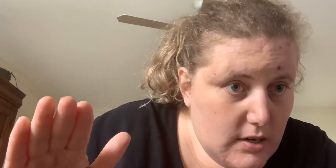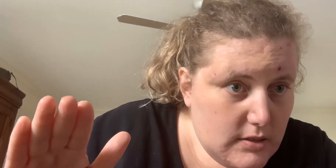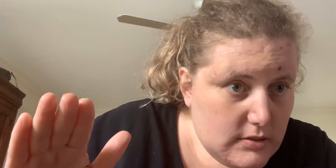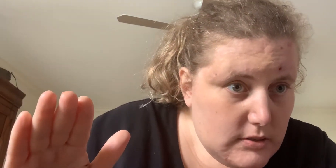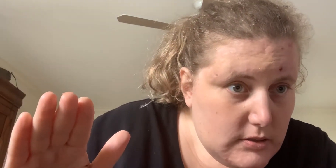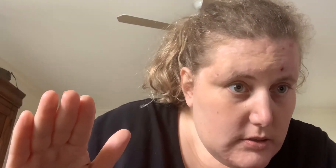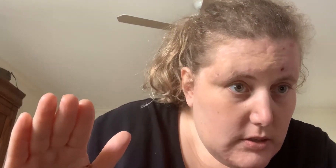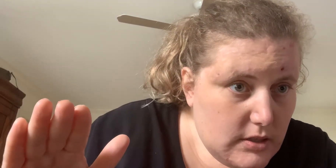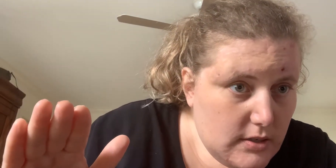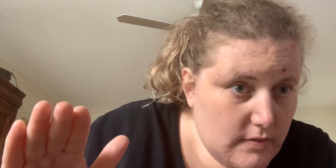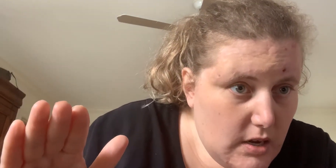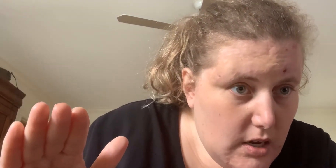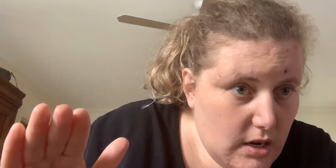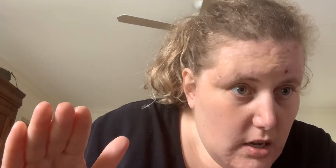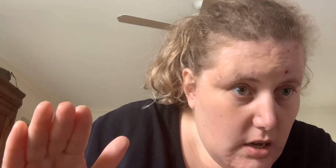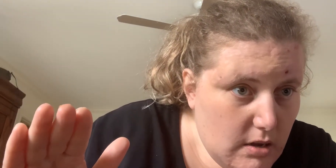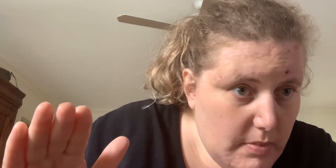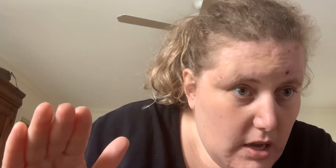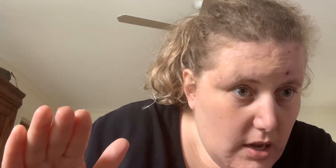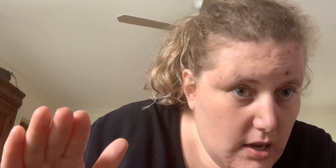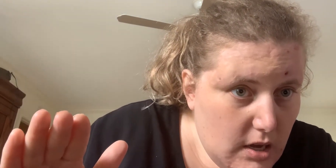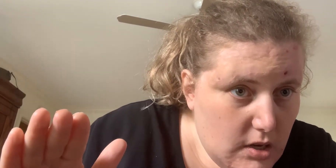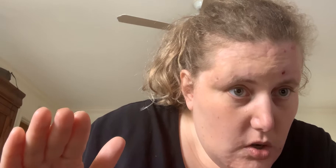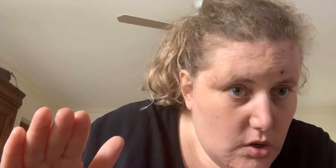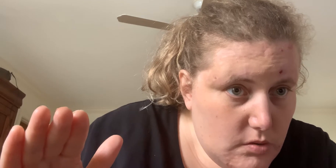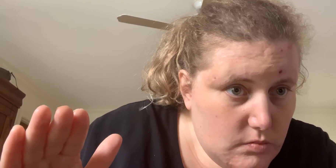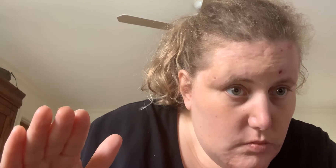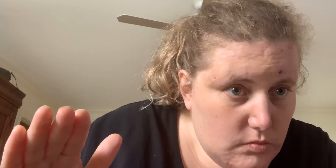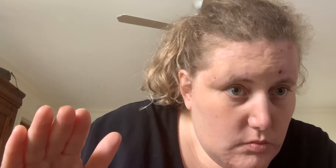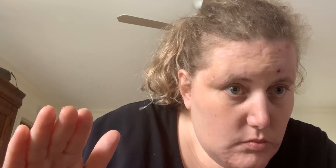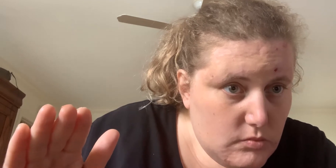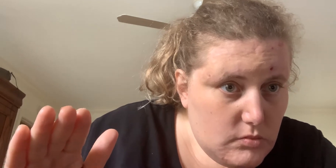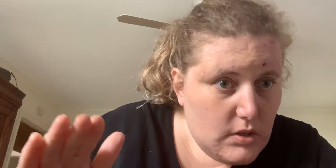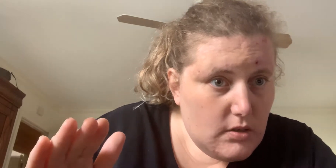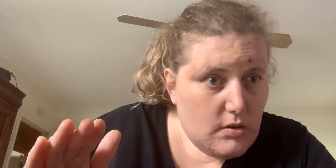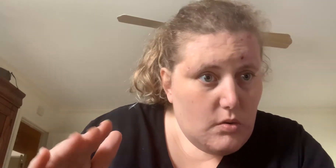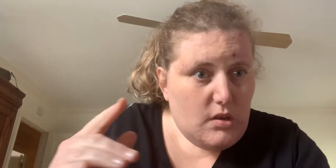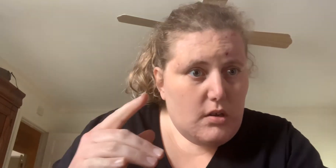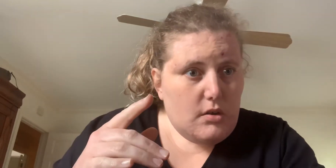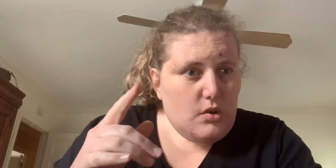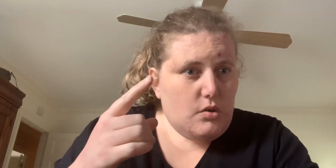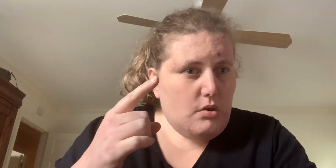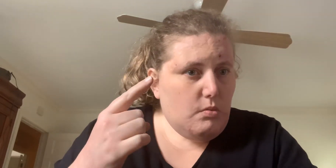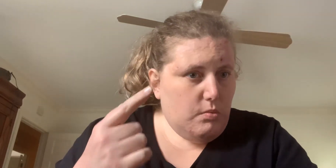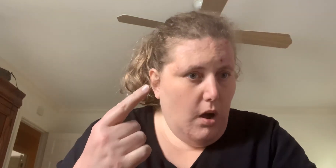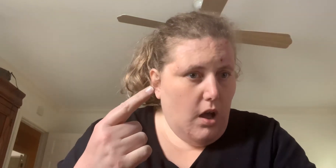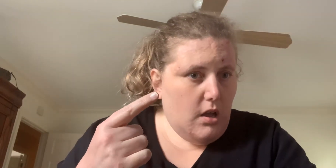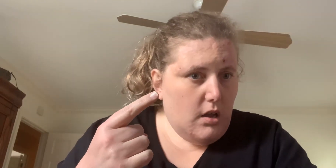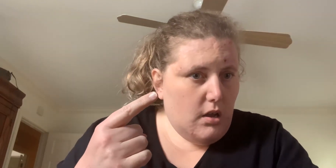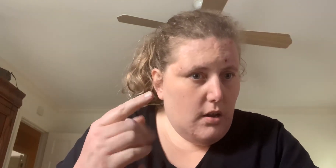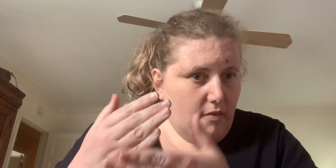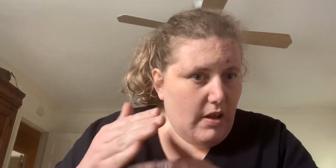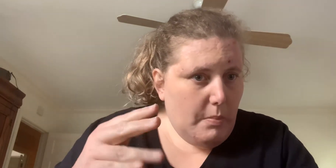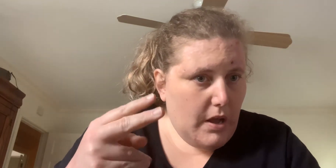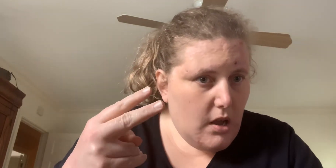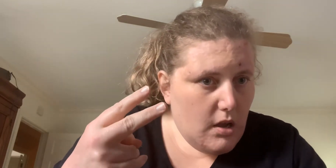us. We can answer another problem with this same equation. Suppose it said,